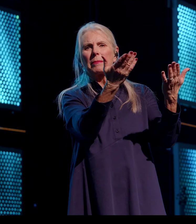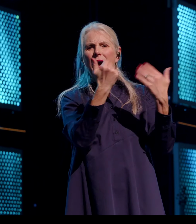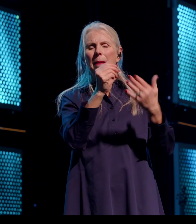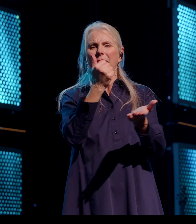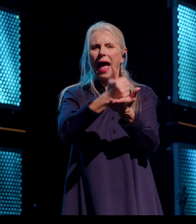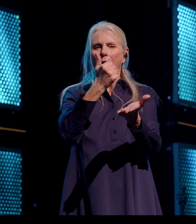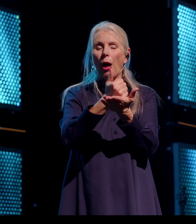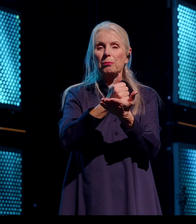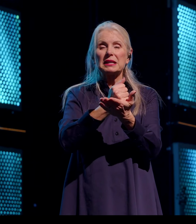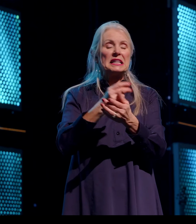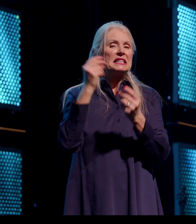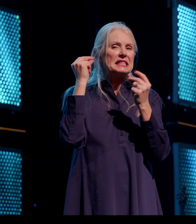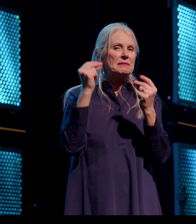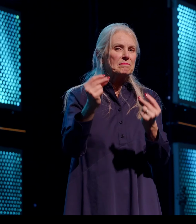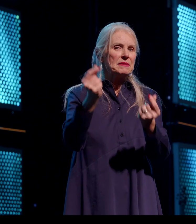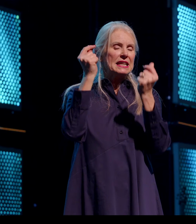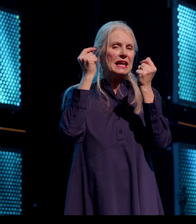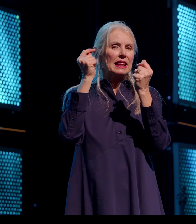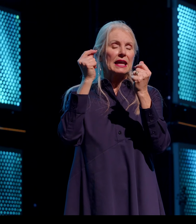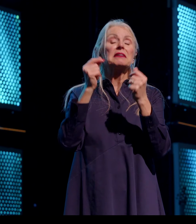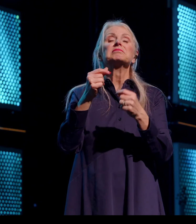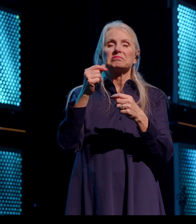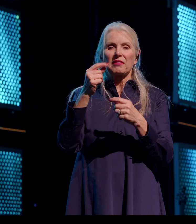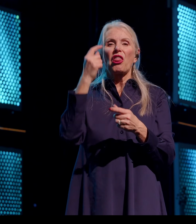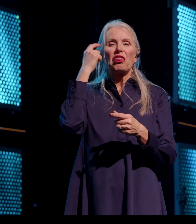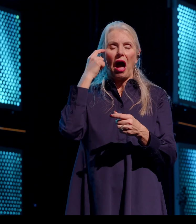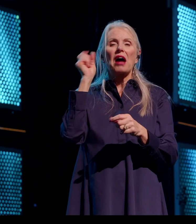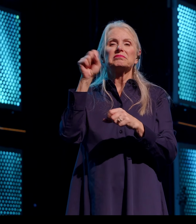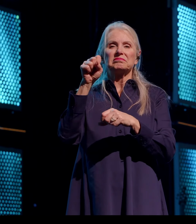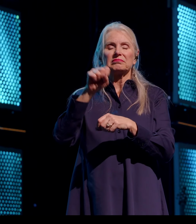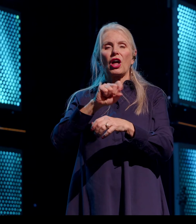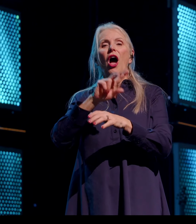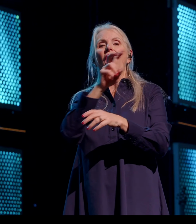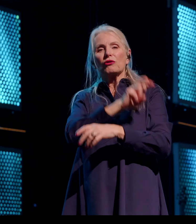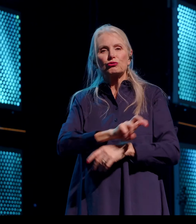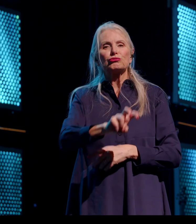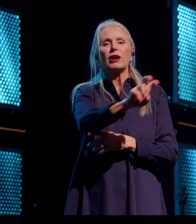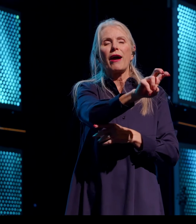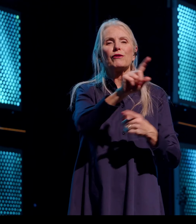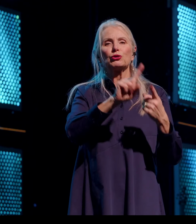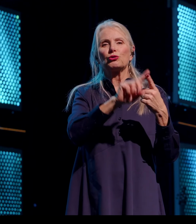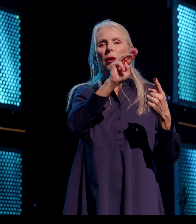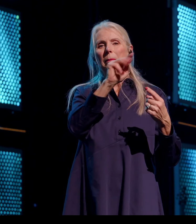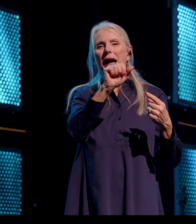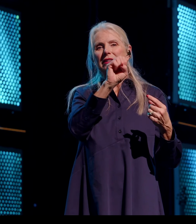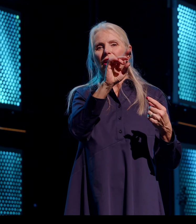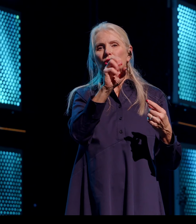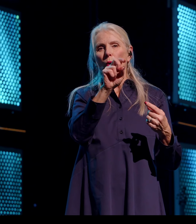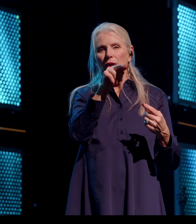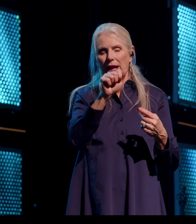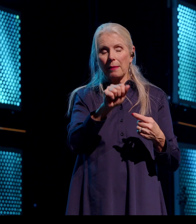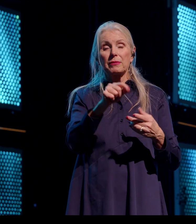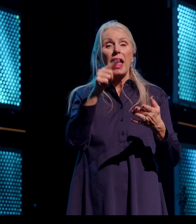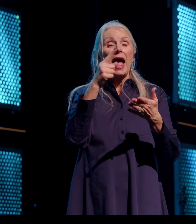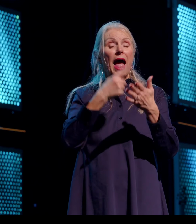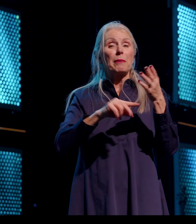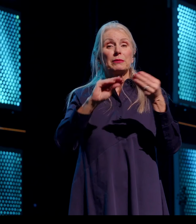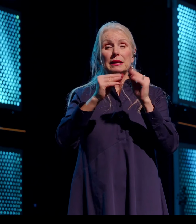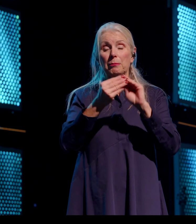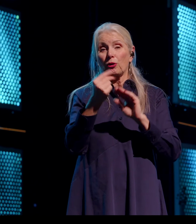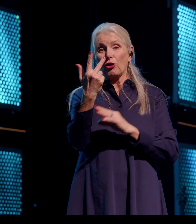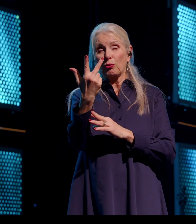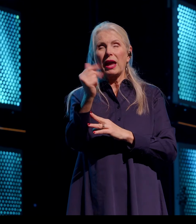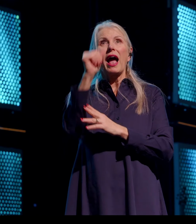Paul had seen the vision, immediately we sought to go on into Macedonia, concluding that God had called us to preach the gospel to him. Point number 3 in your notes, when God brings